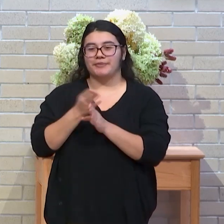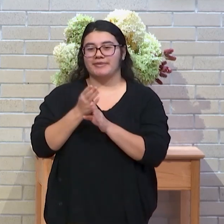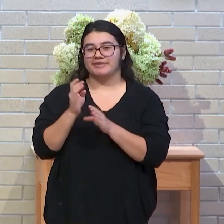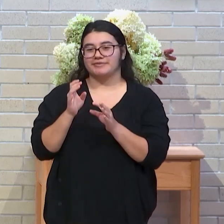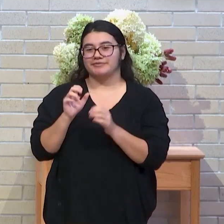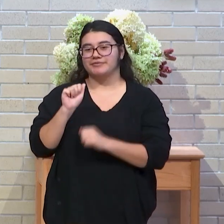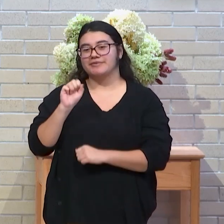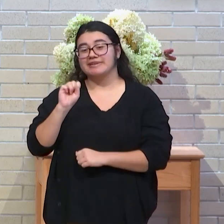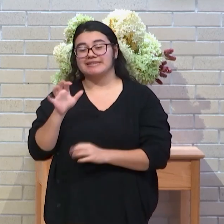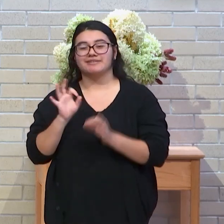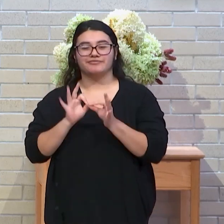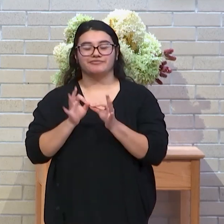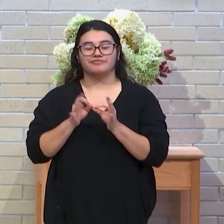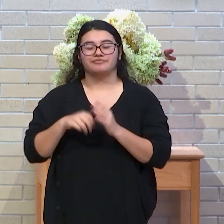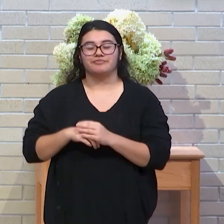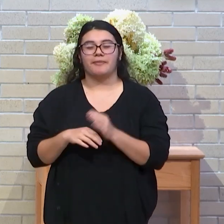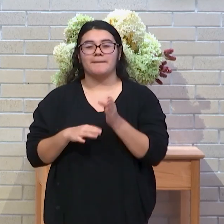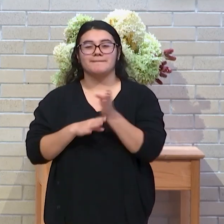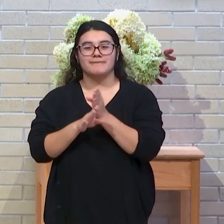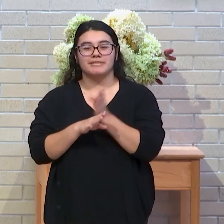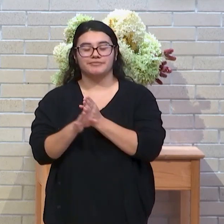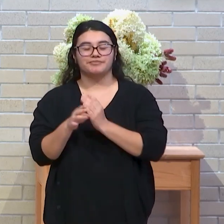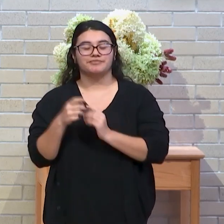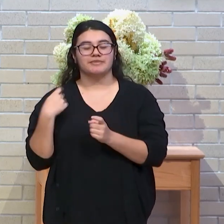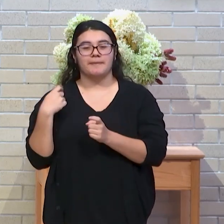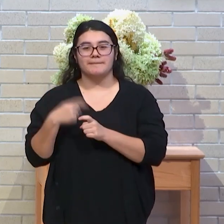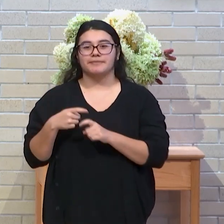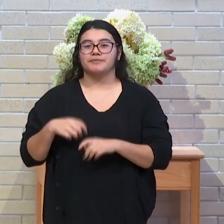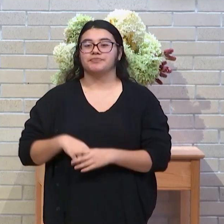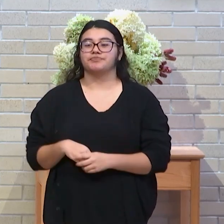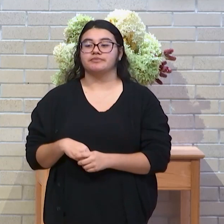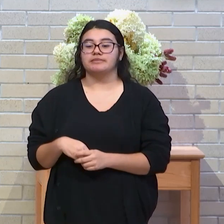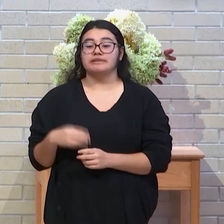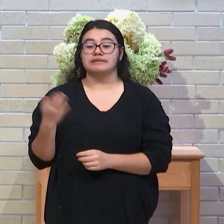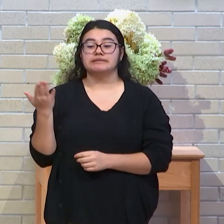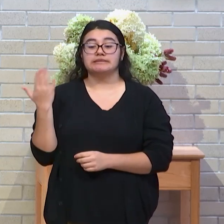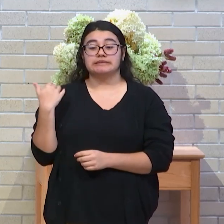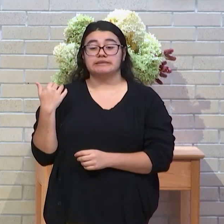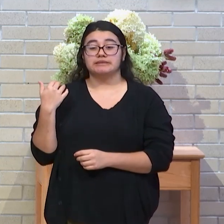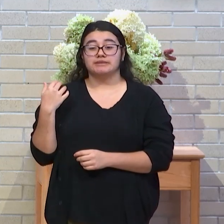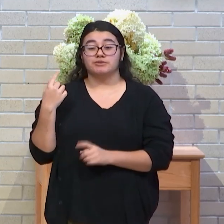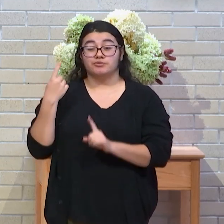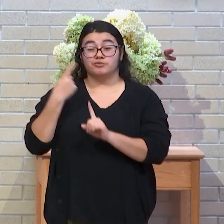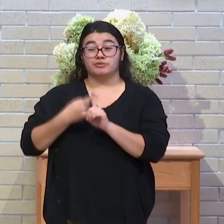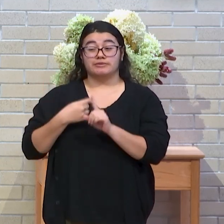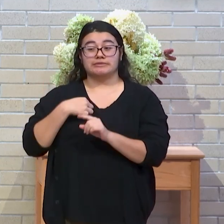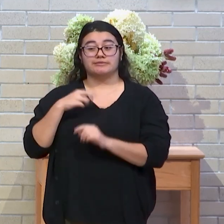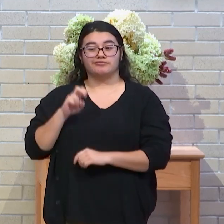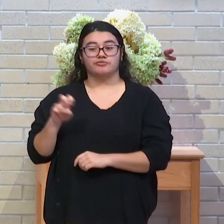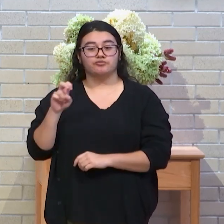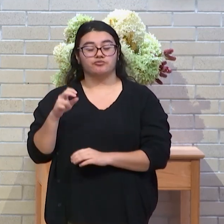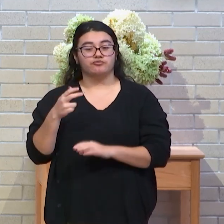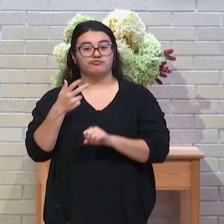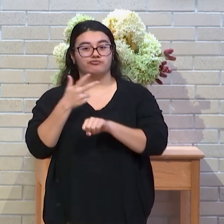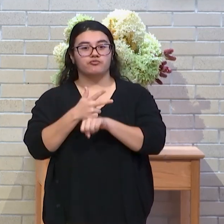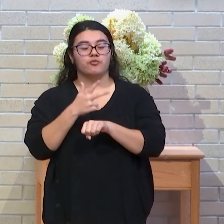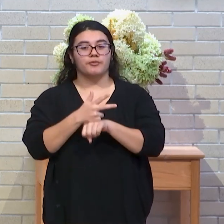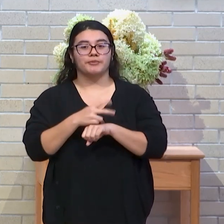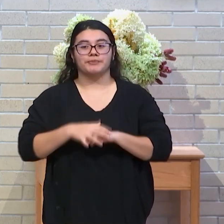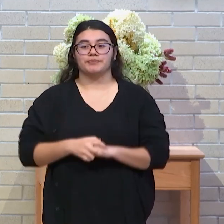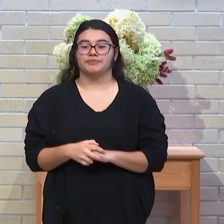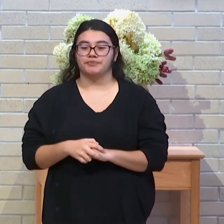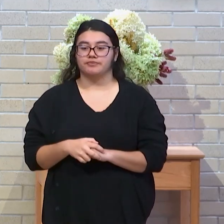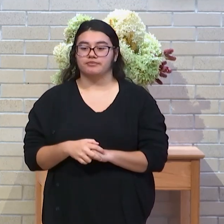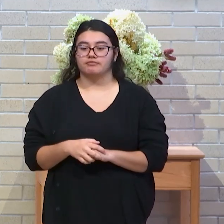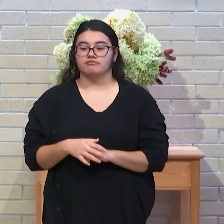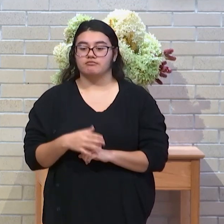in Indianapolis. So I did a trip to Guatemala in the past, which was only for a month, and I had such an amazing time, and I saw a big improvement